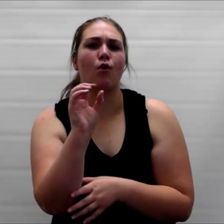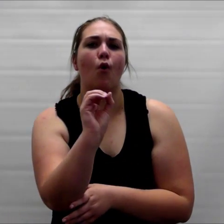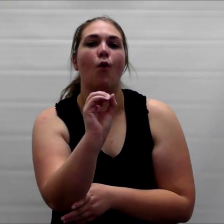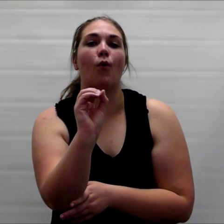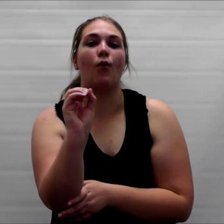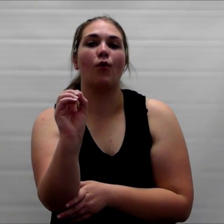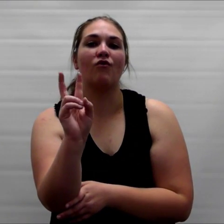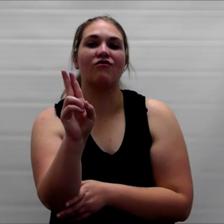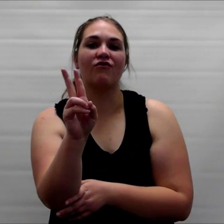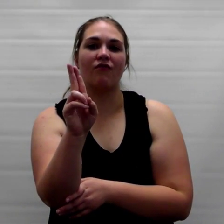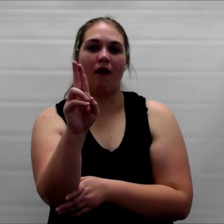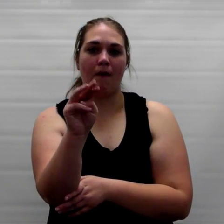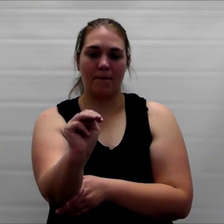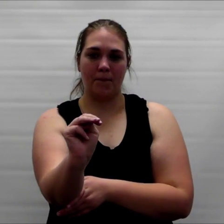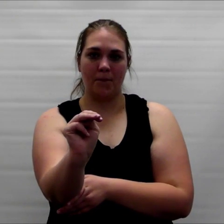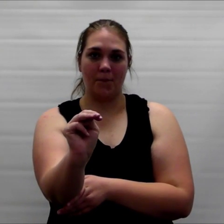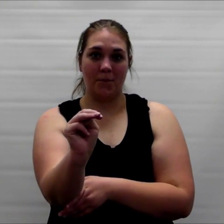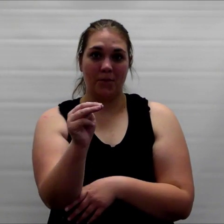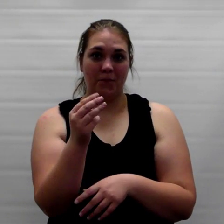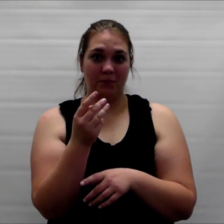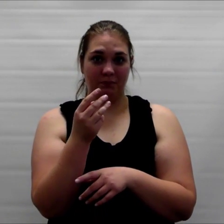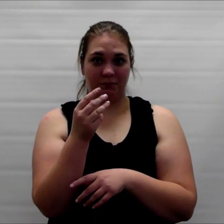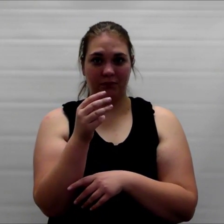The other name for it is the ovum.